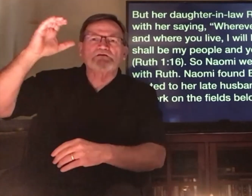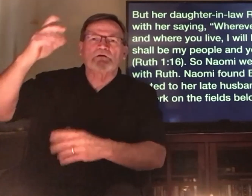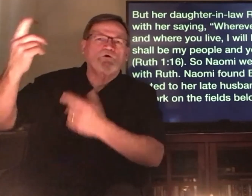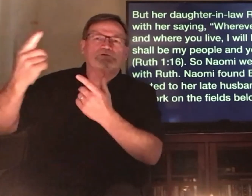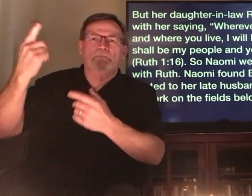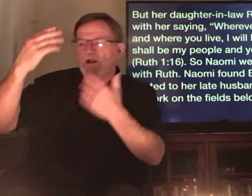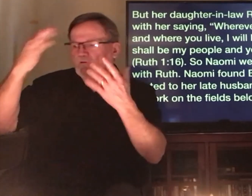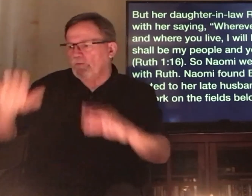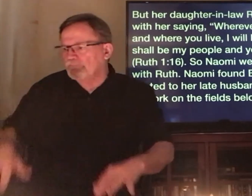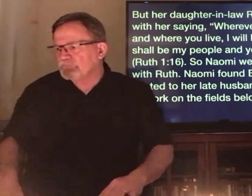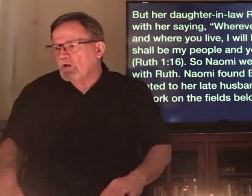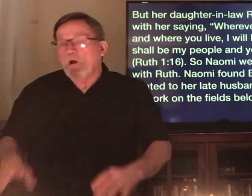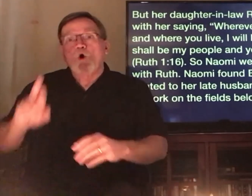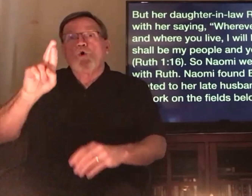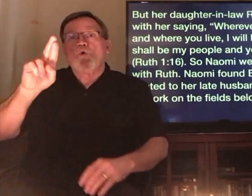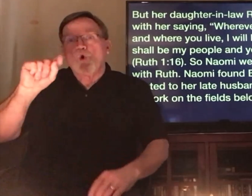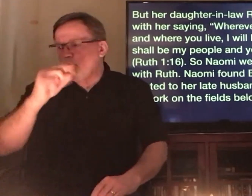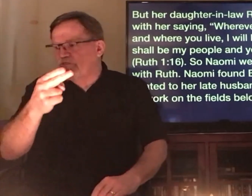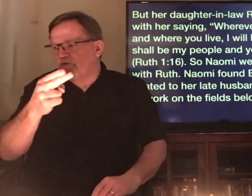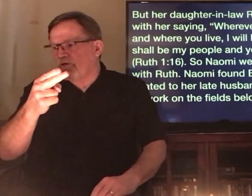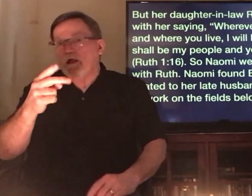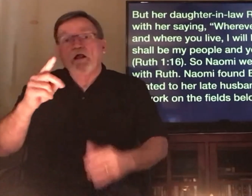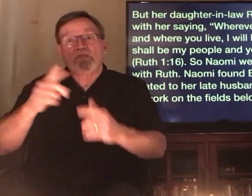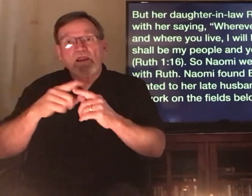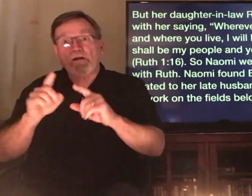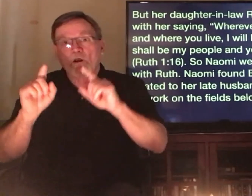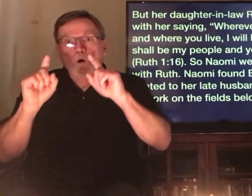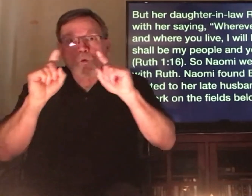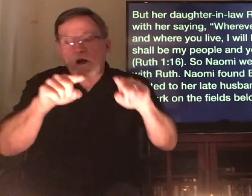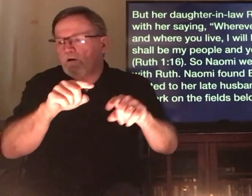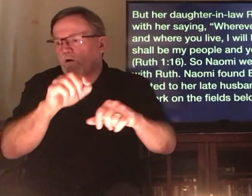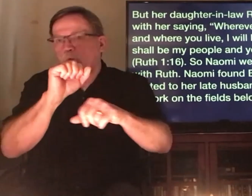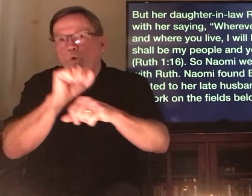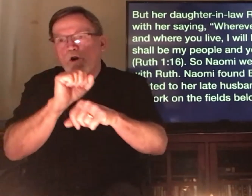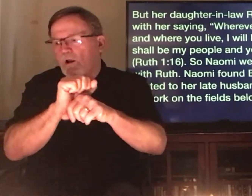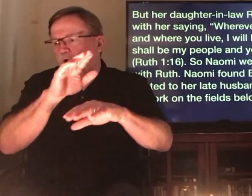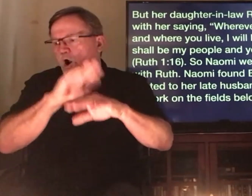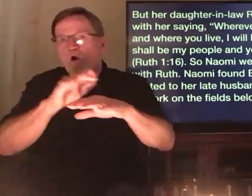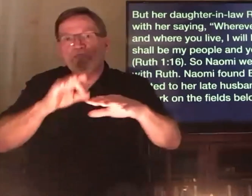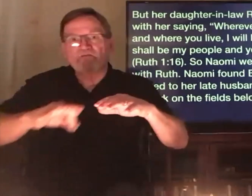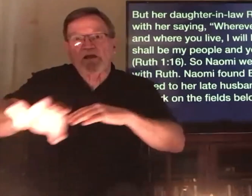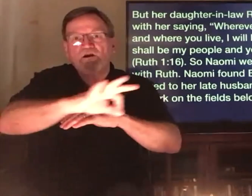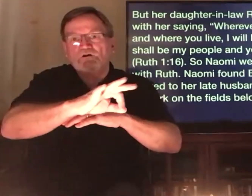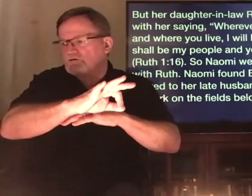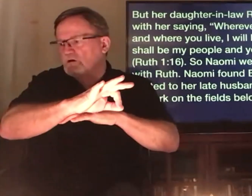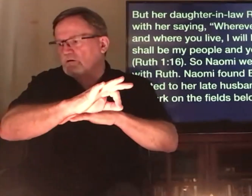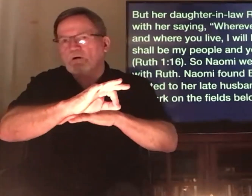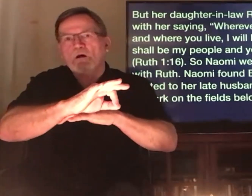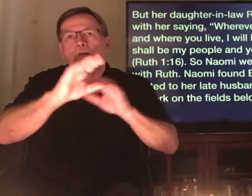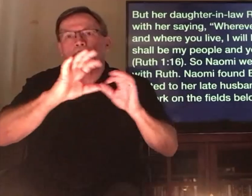Moab. Why? Because of famine. In Israel, a famine. So starving, so went to